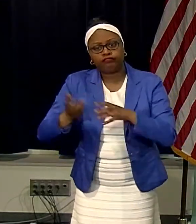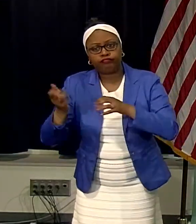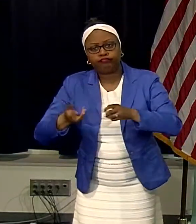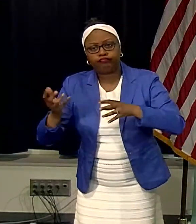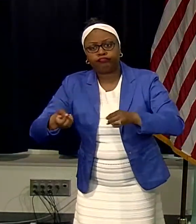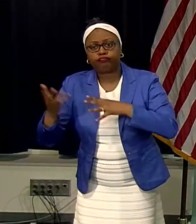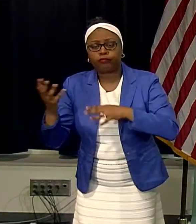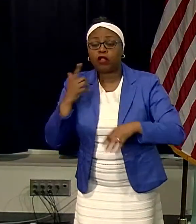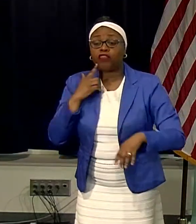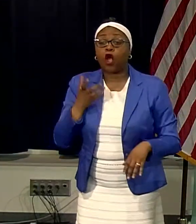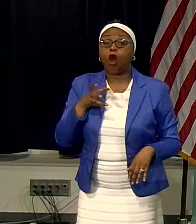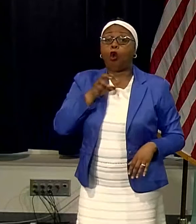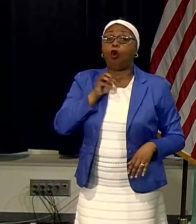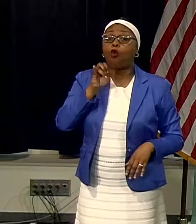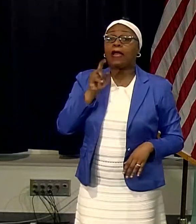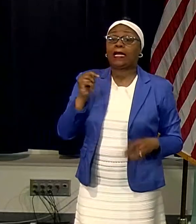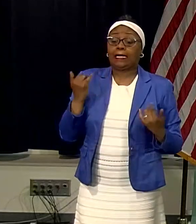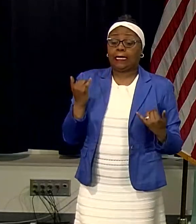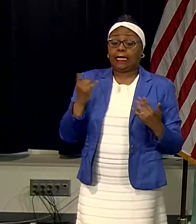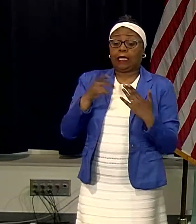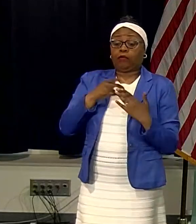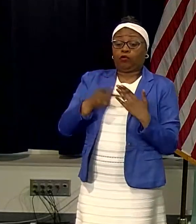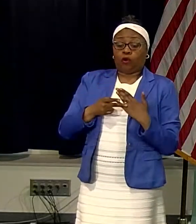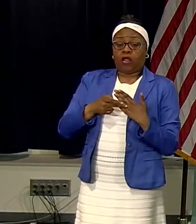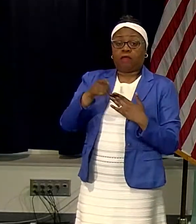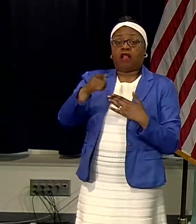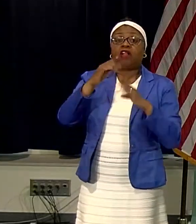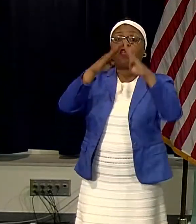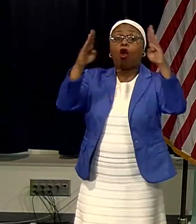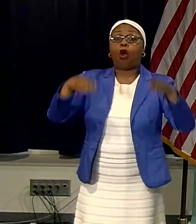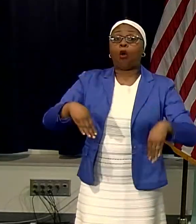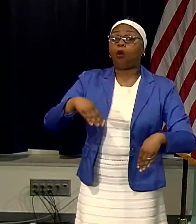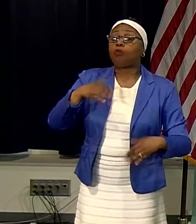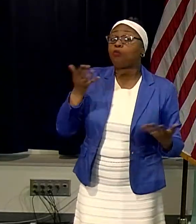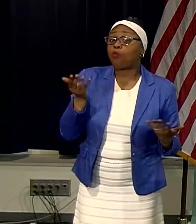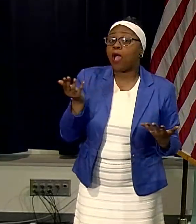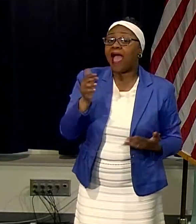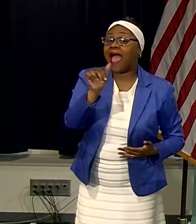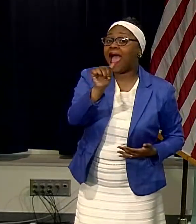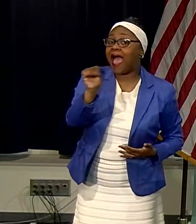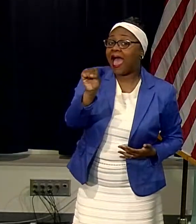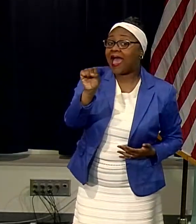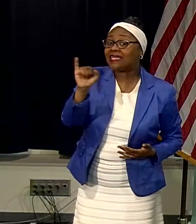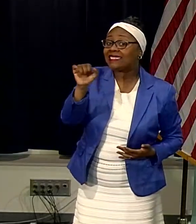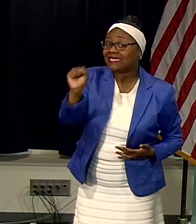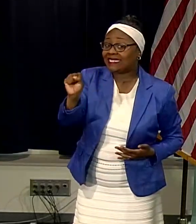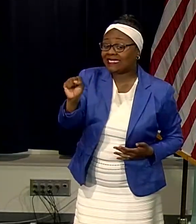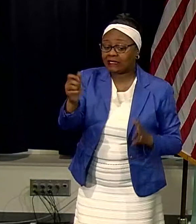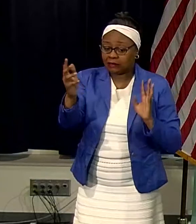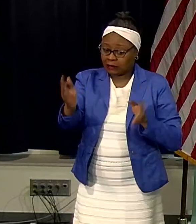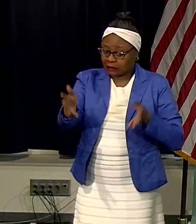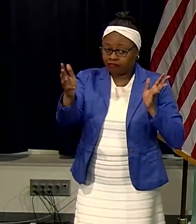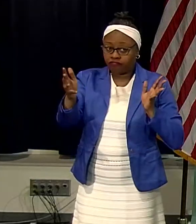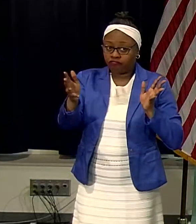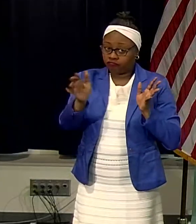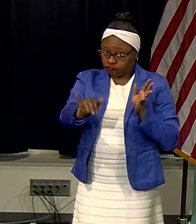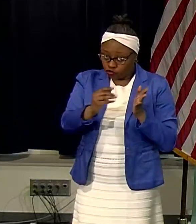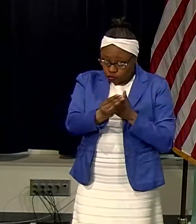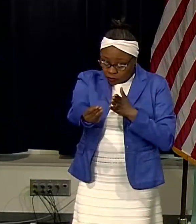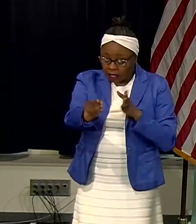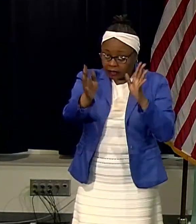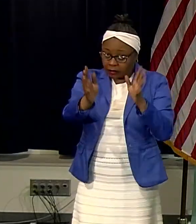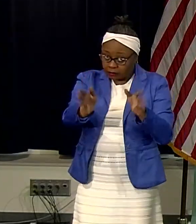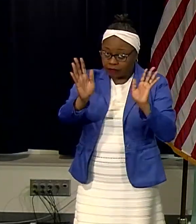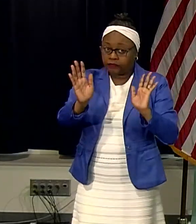program, these homes come as is. So they both programs, the properties within each programs come as is, but with the